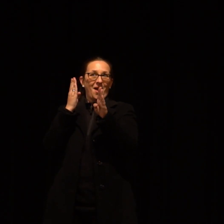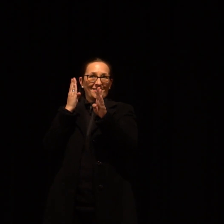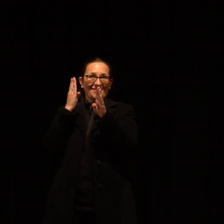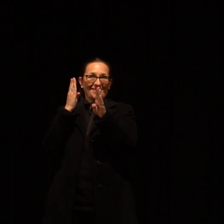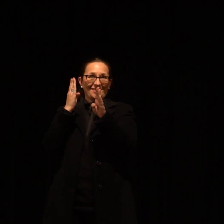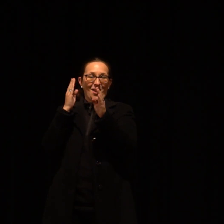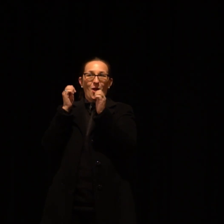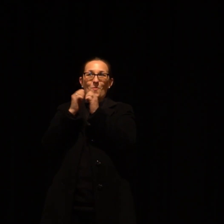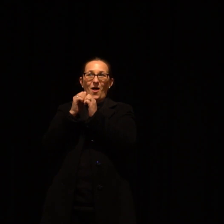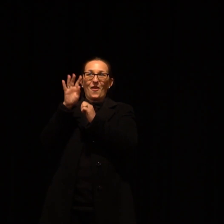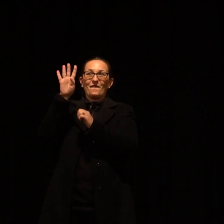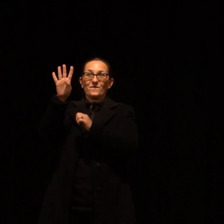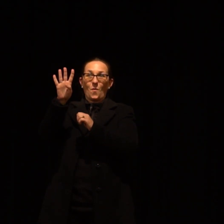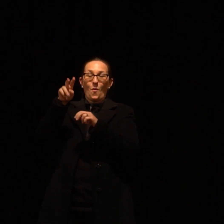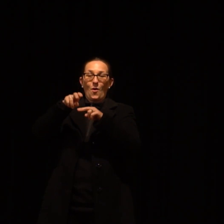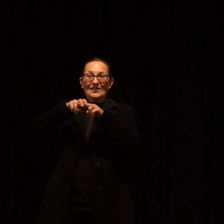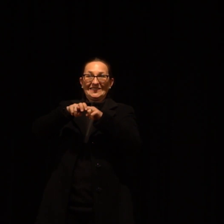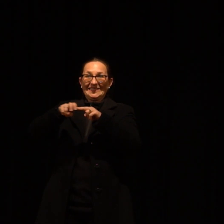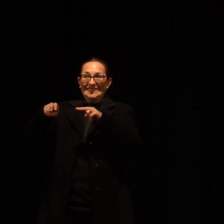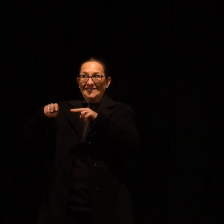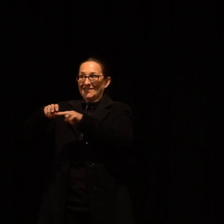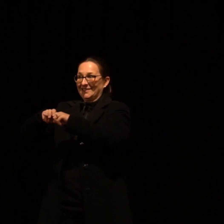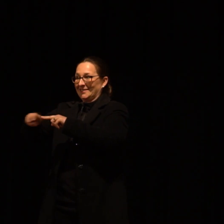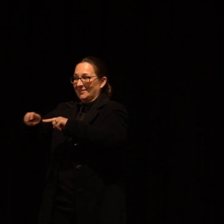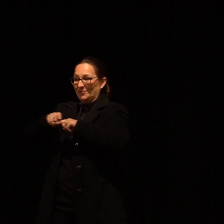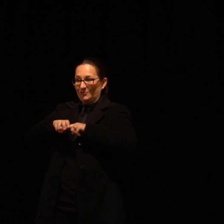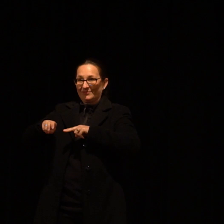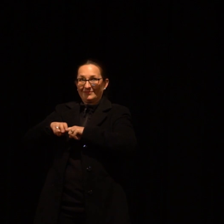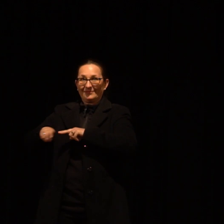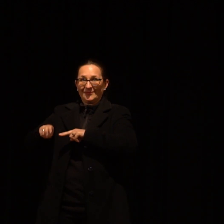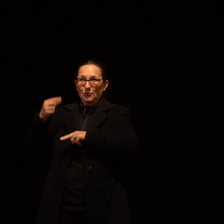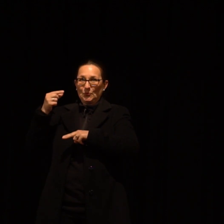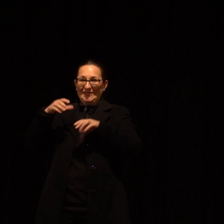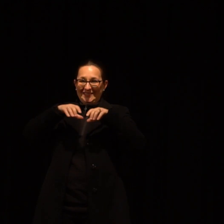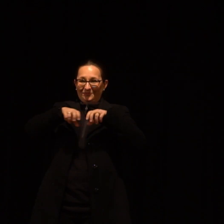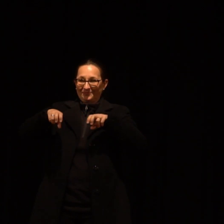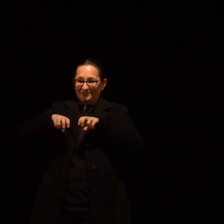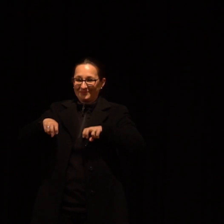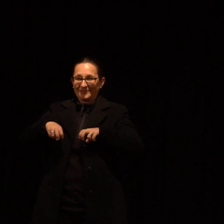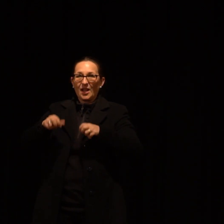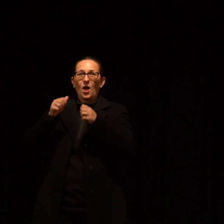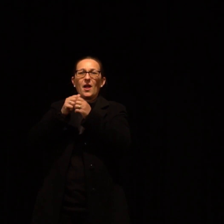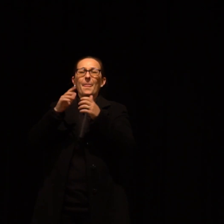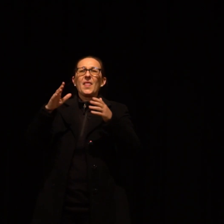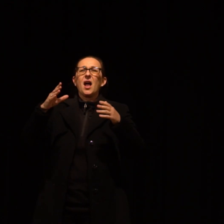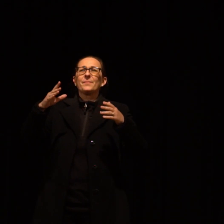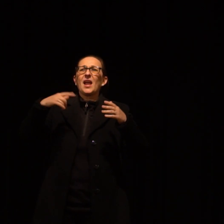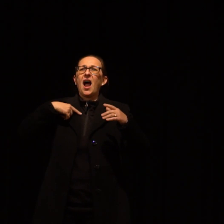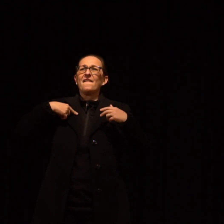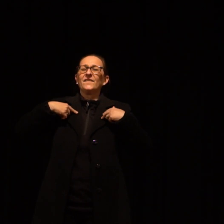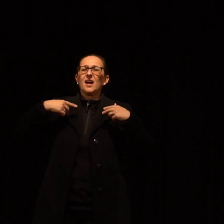And I rode the small yellow bus to school. There were 4 rows of seats.